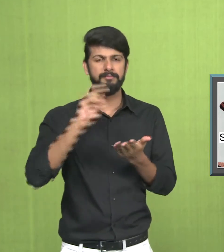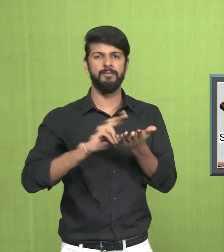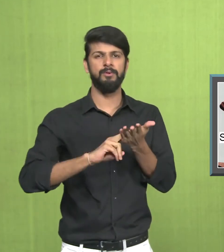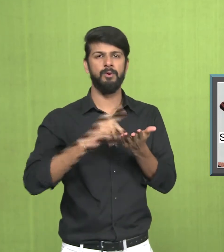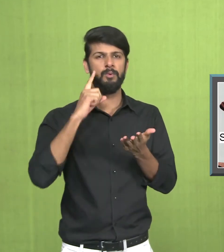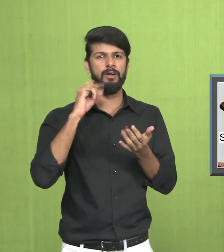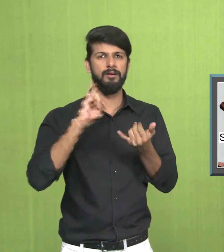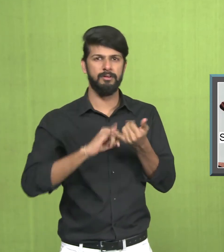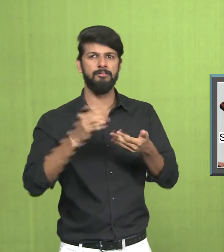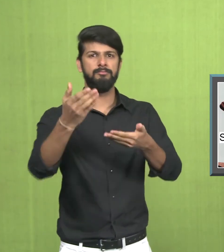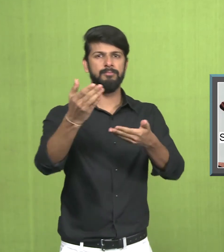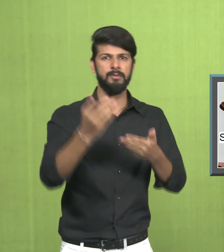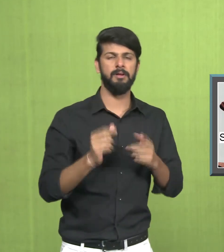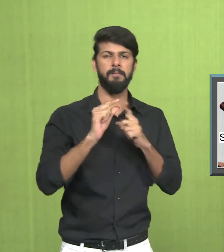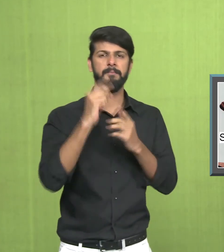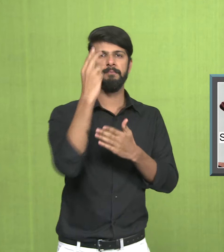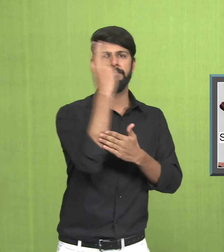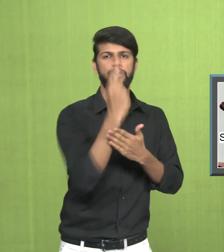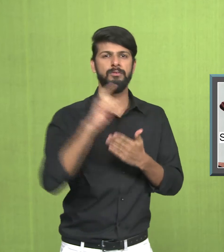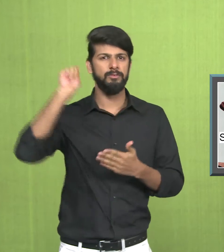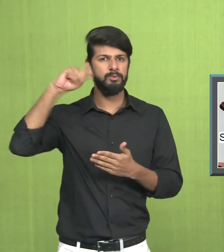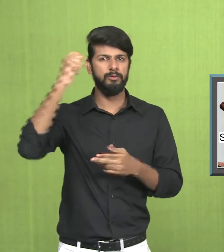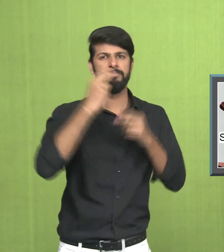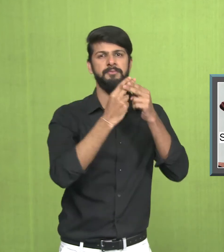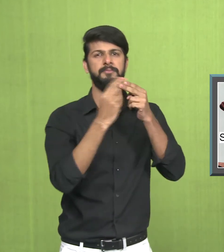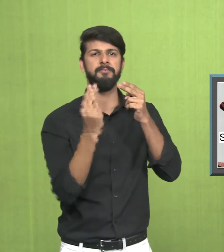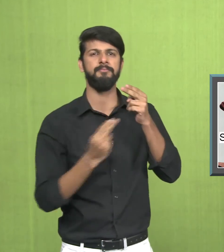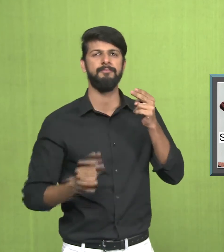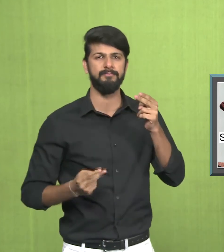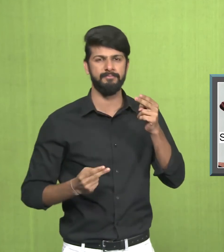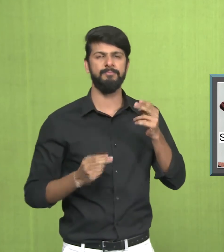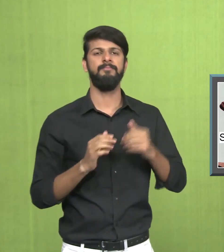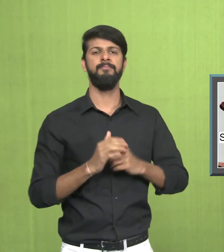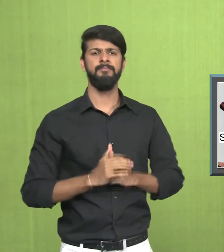Hello learners, NIOS welcomes you to Painting Subject video series.